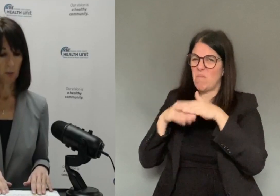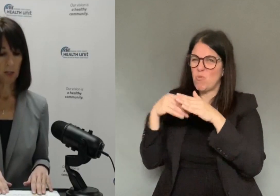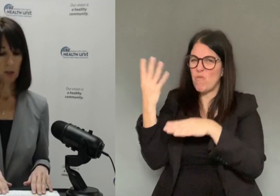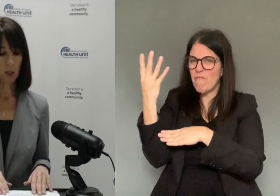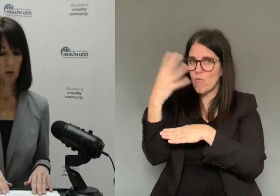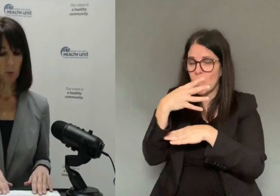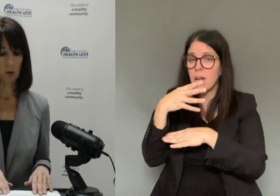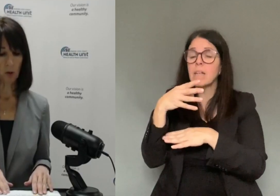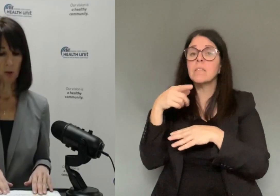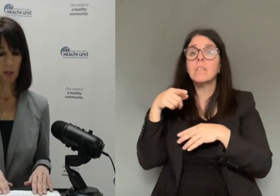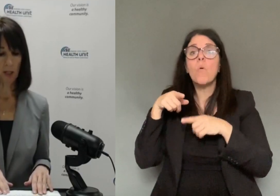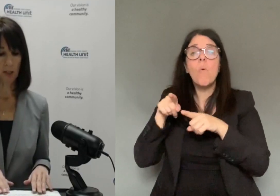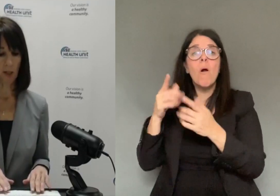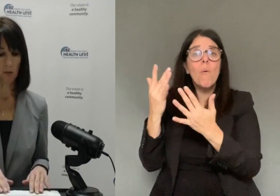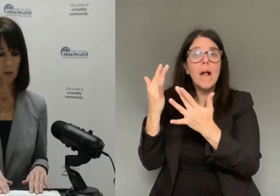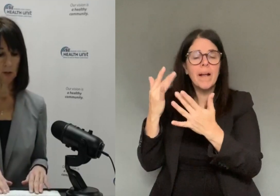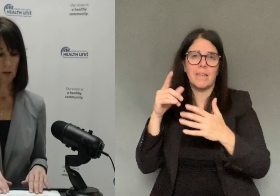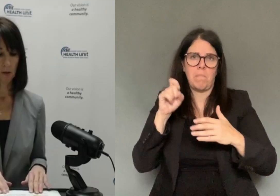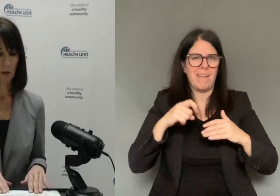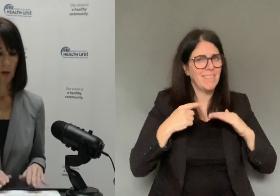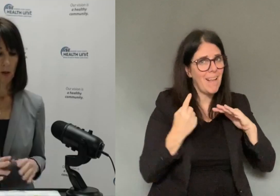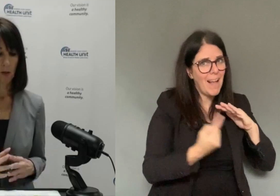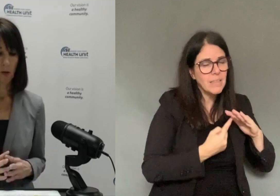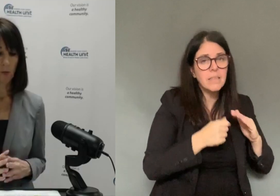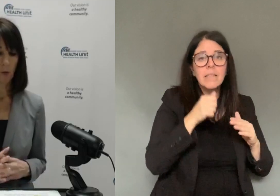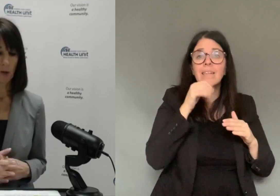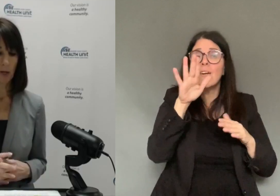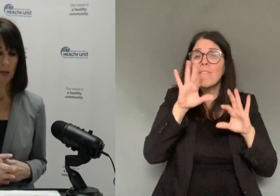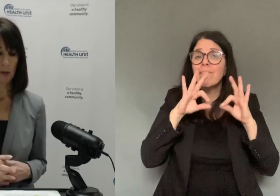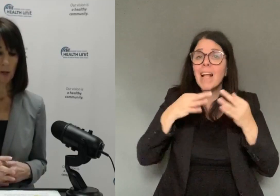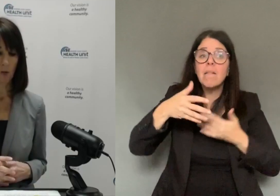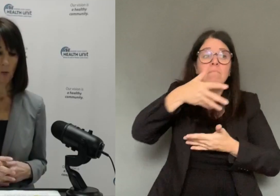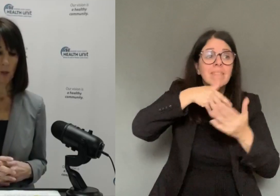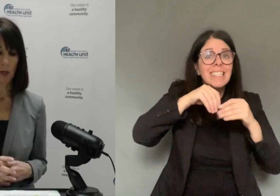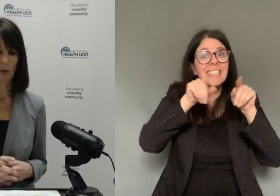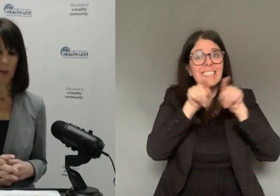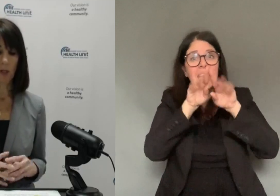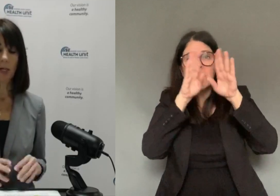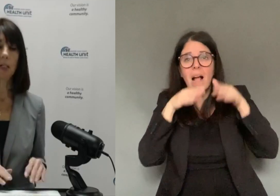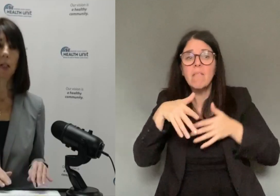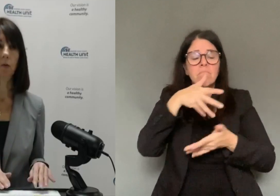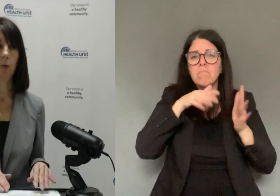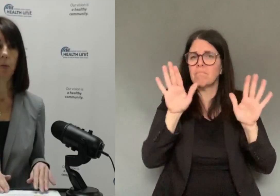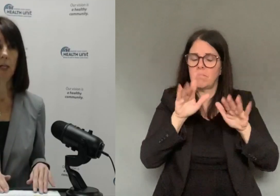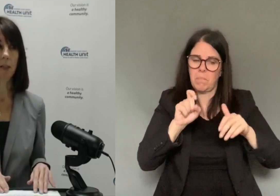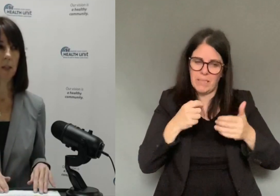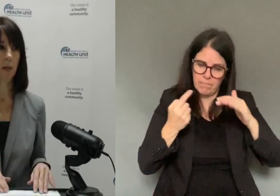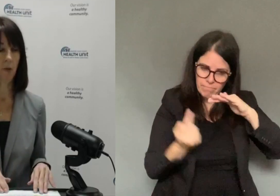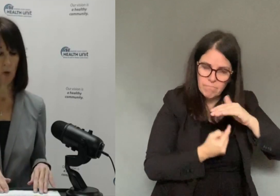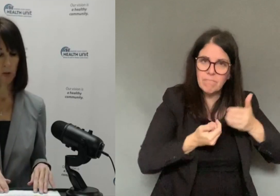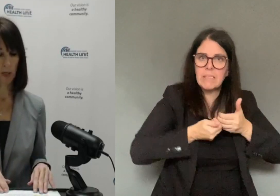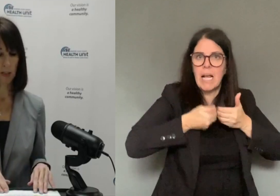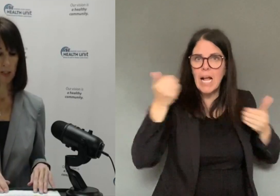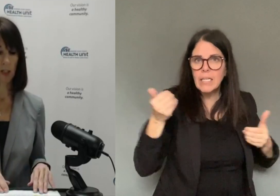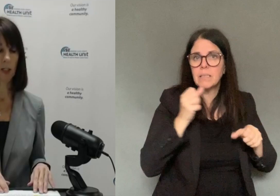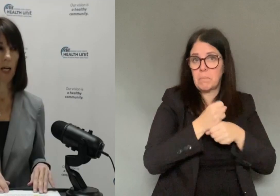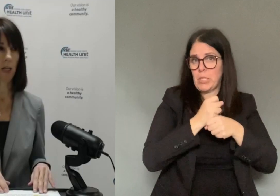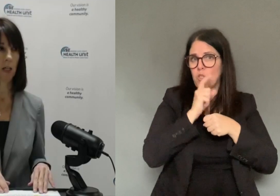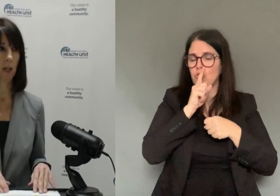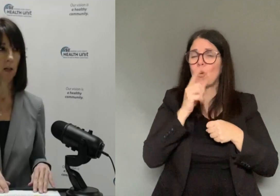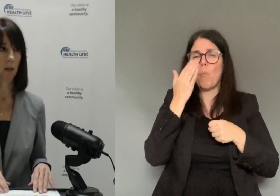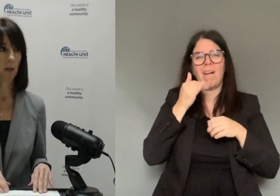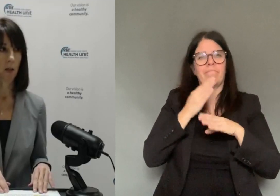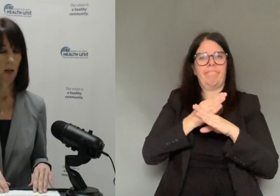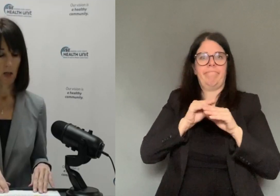I will now share the most current case counts. There are 40,190 confirmed cases of COVID-19 in